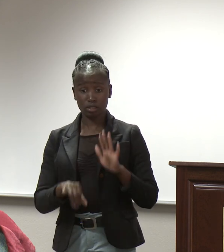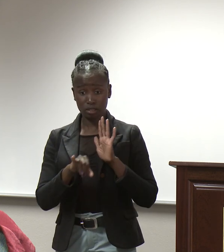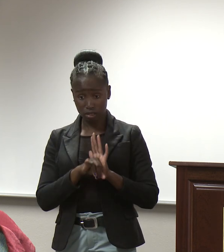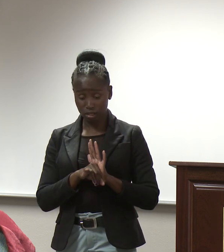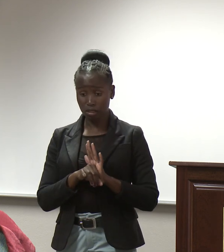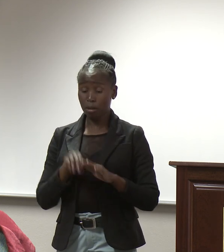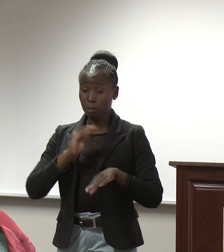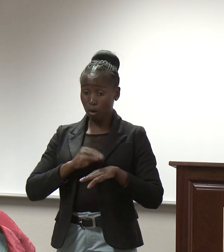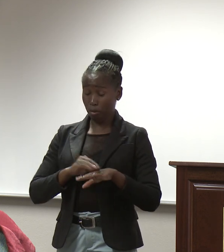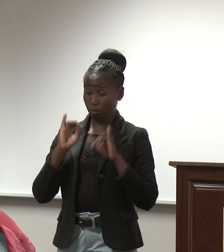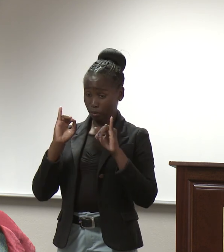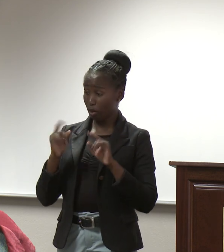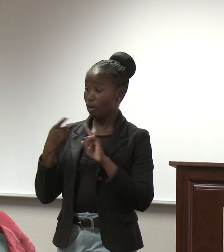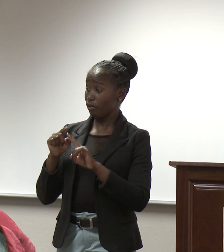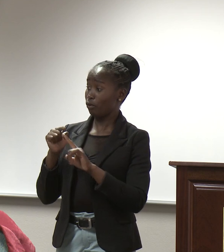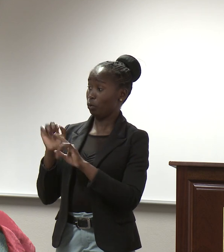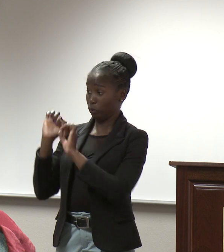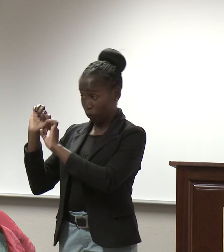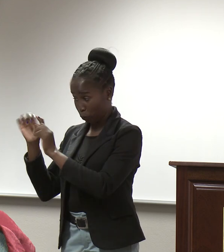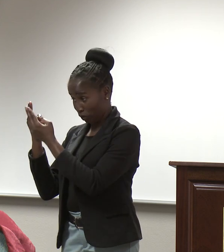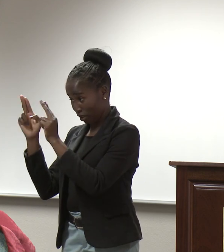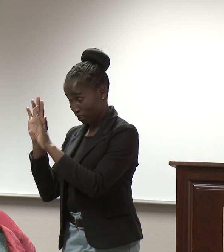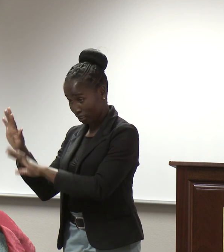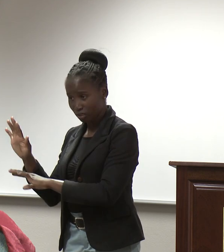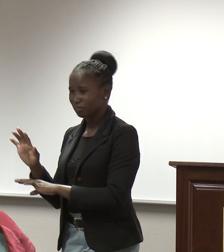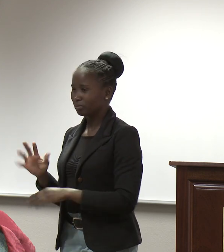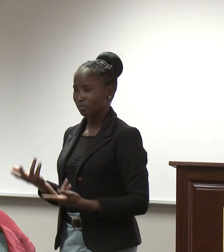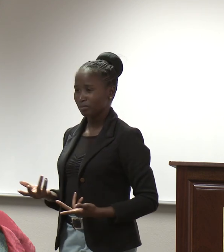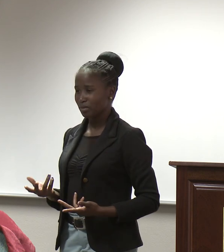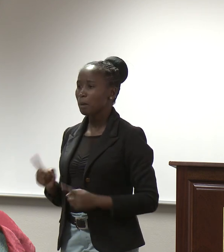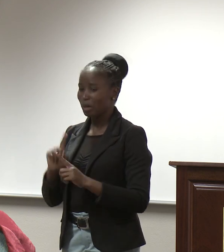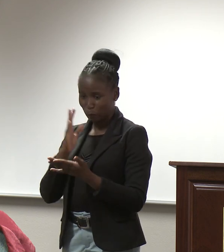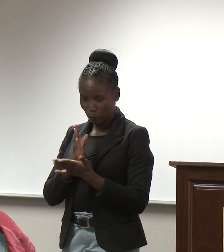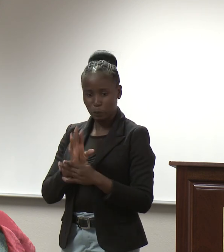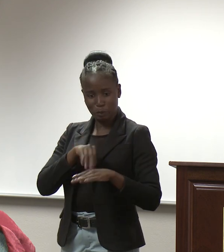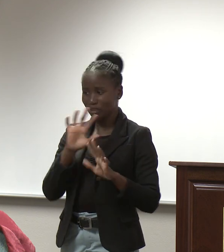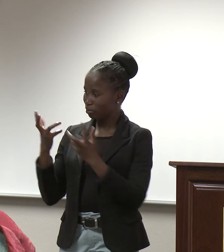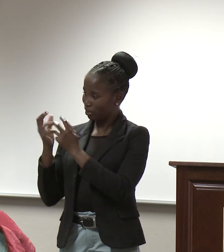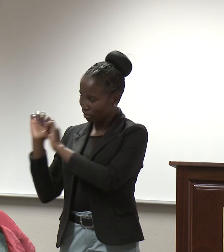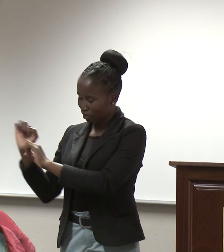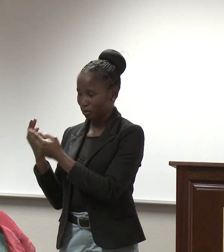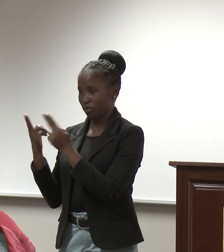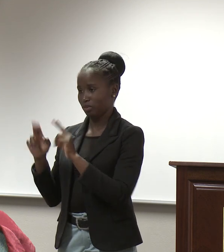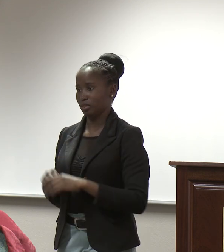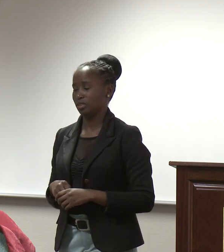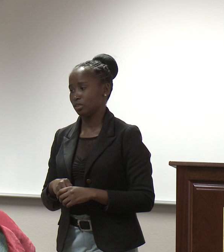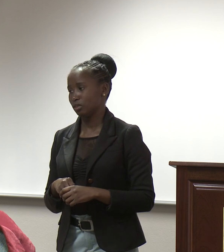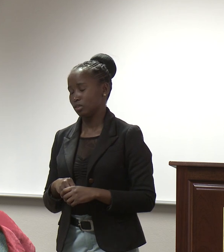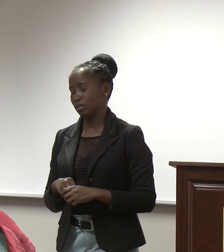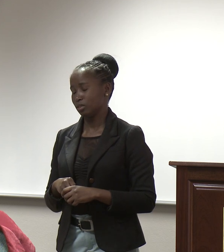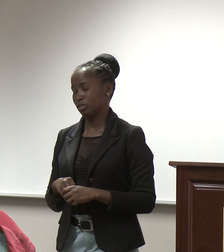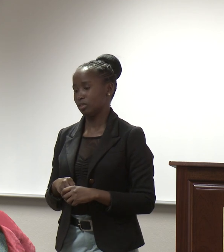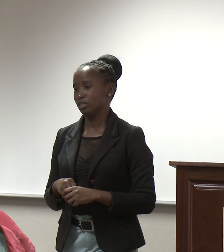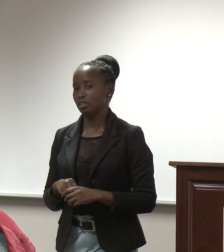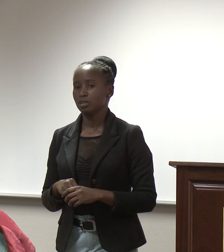terms, even though it is the crisis of the university. So I think that we lost the hegemony to define the